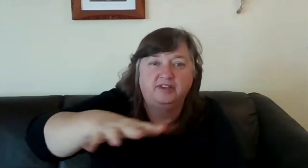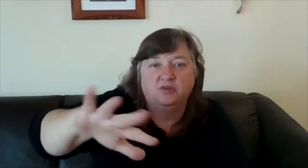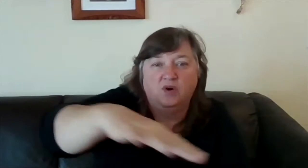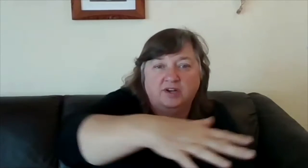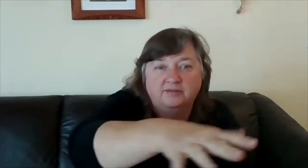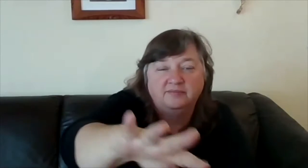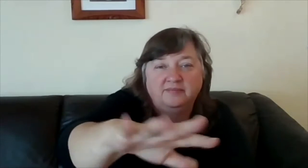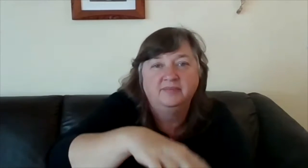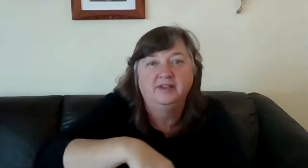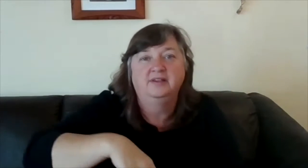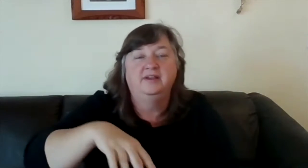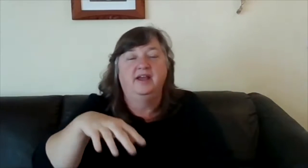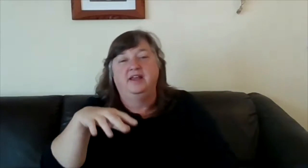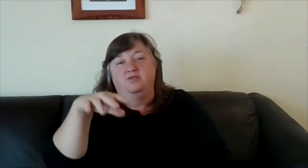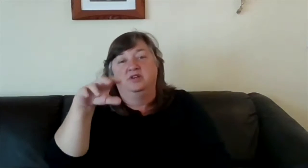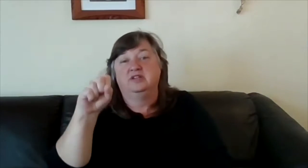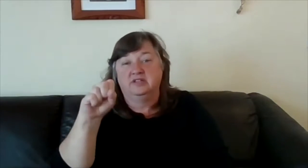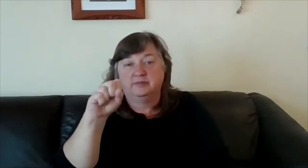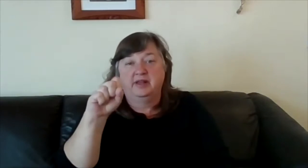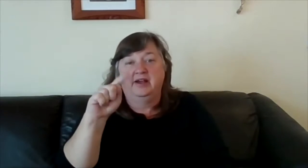the water. And you can spell out